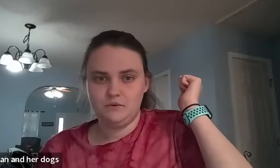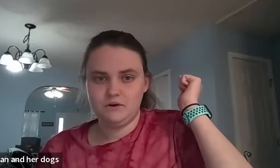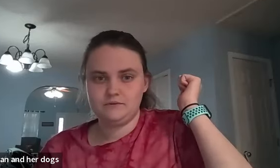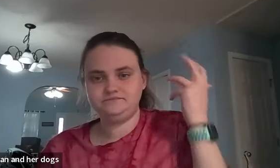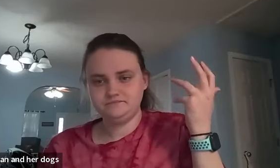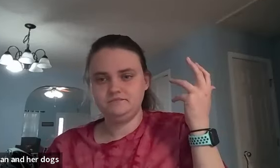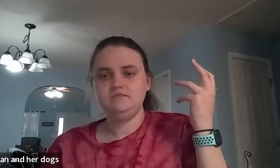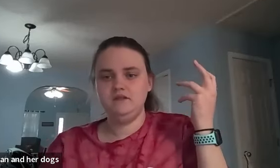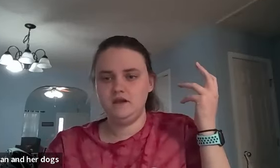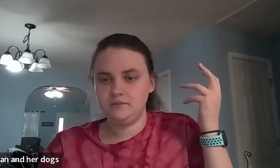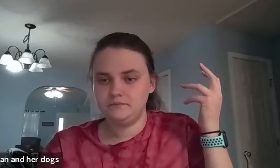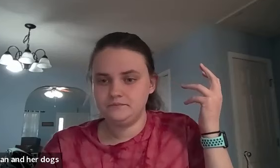before.